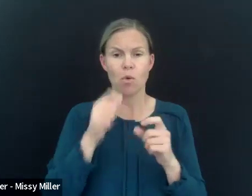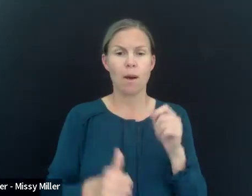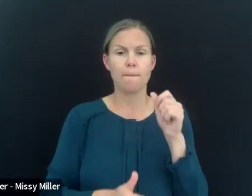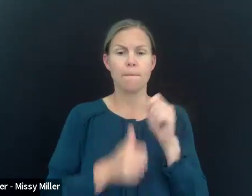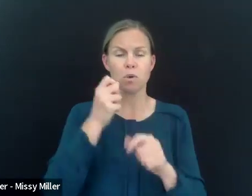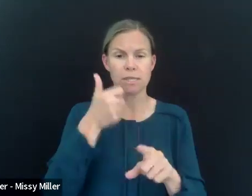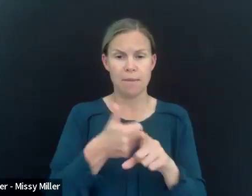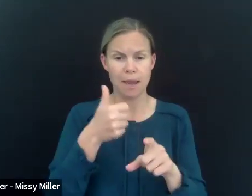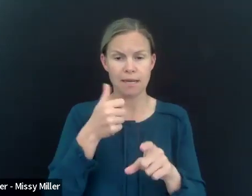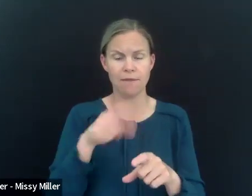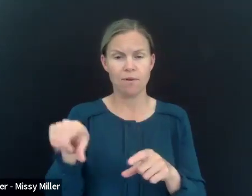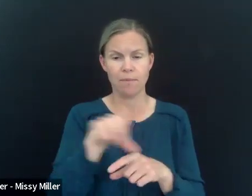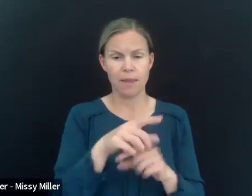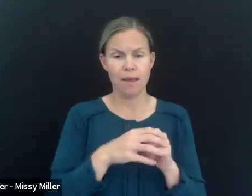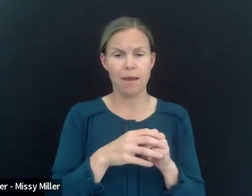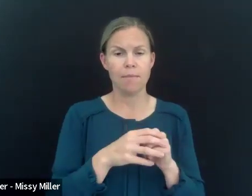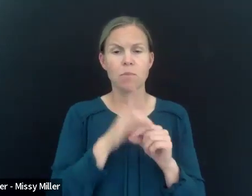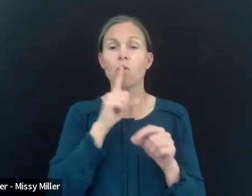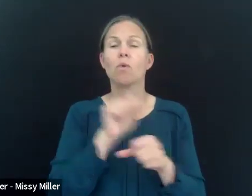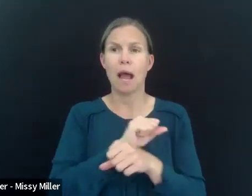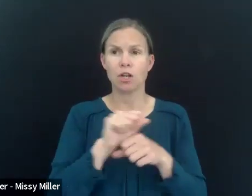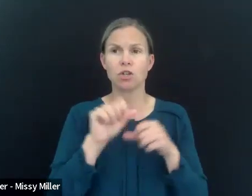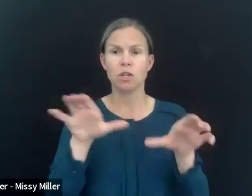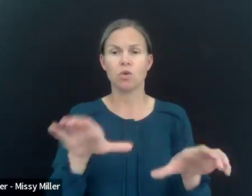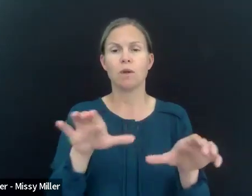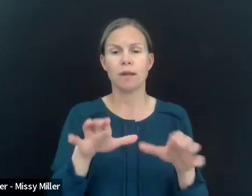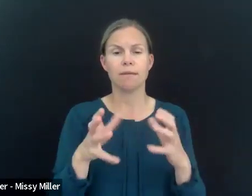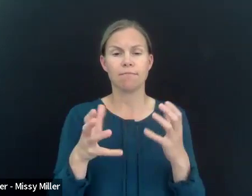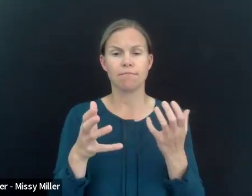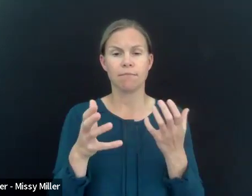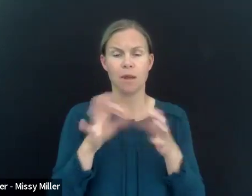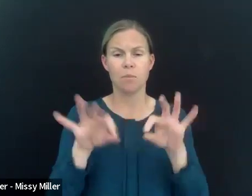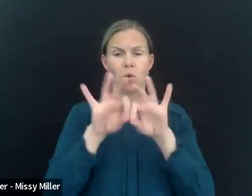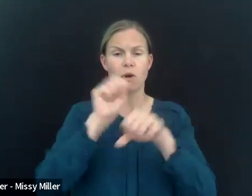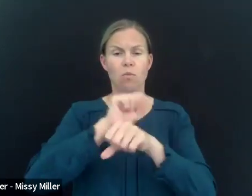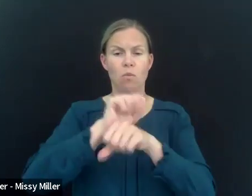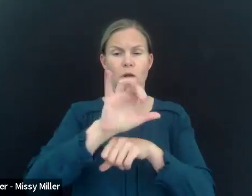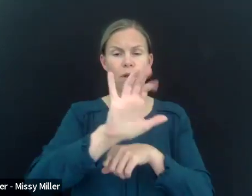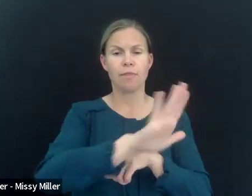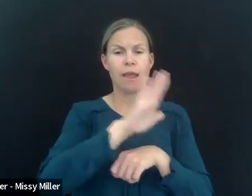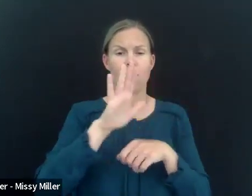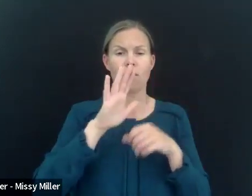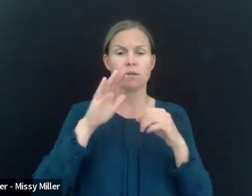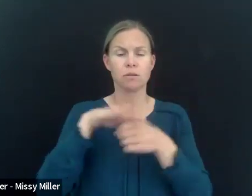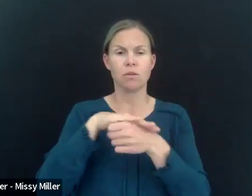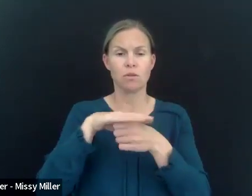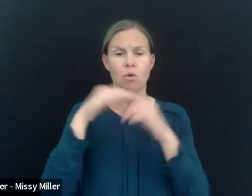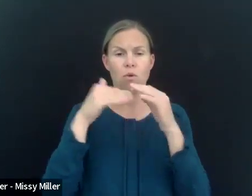doing effective work at the local level, and then finding out ways that that can be utilized